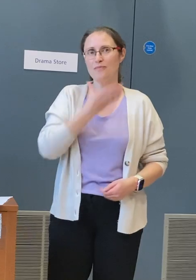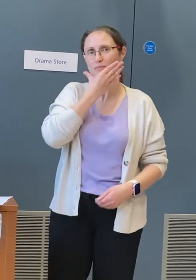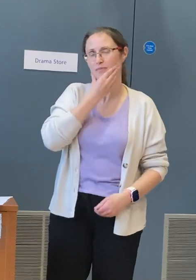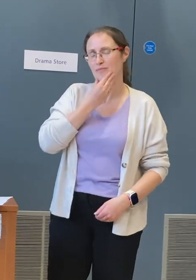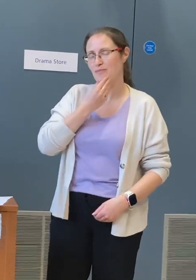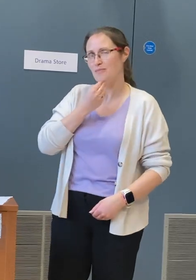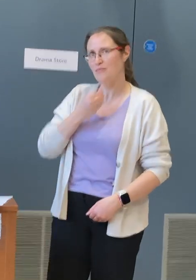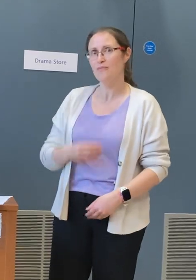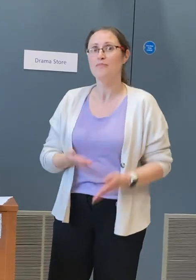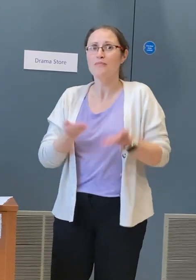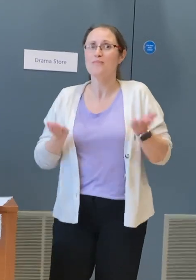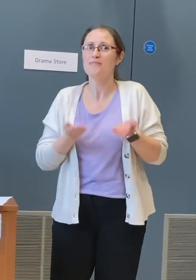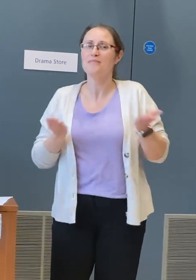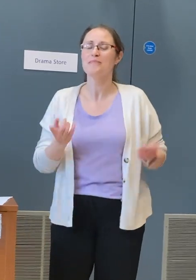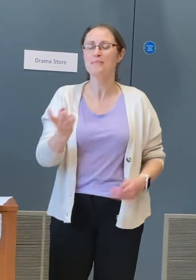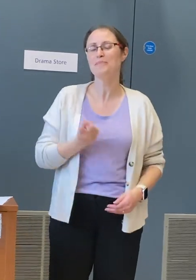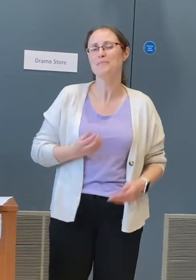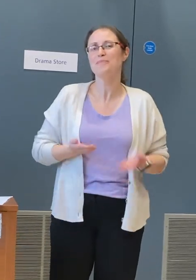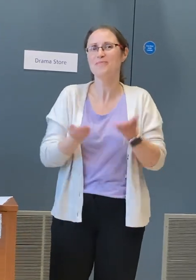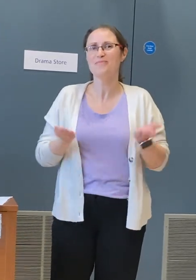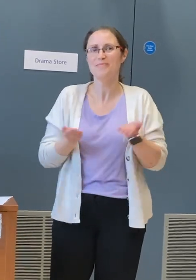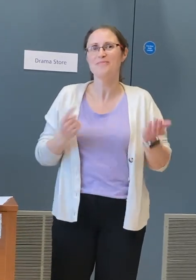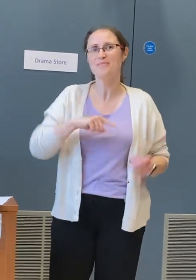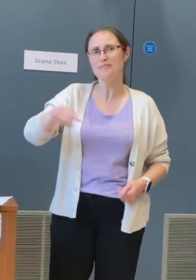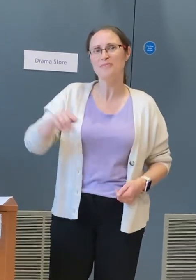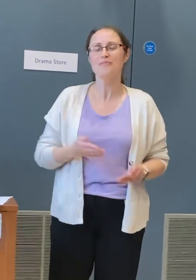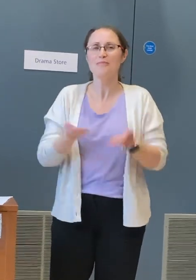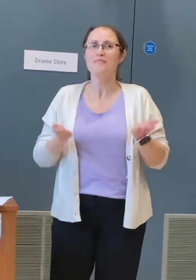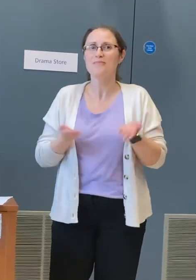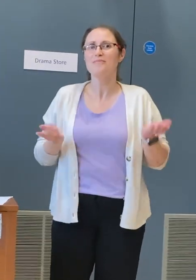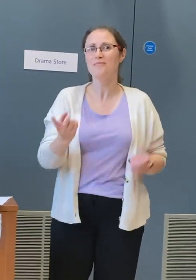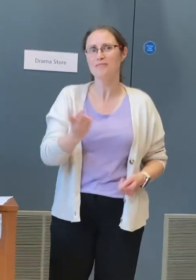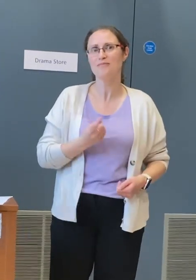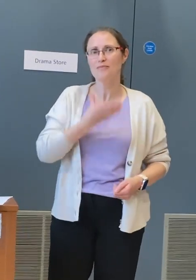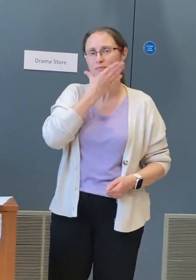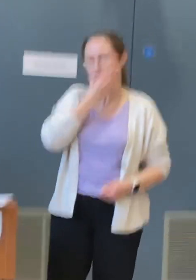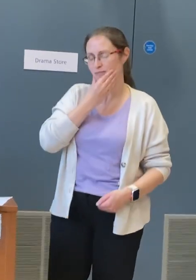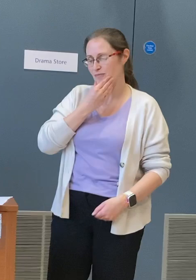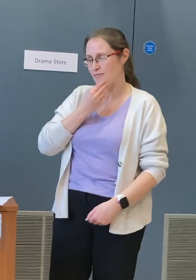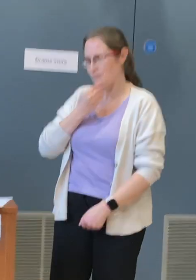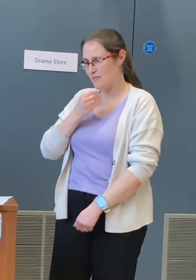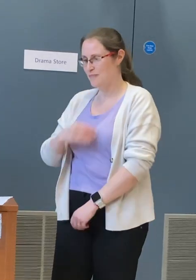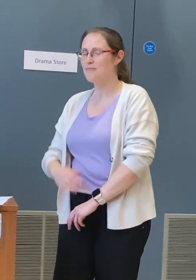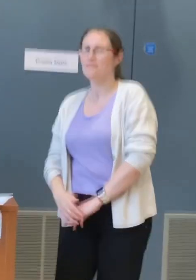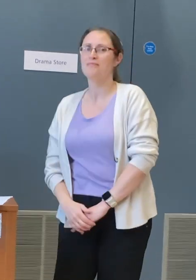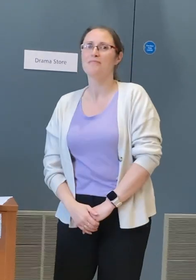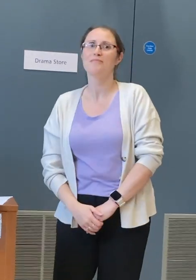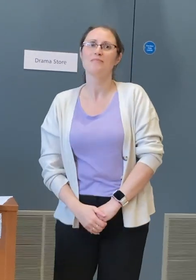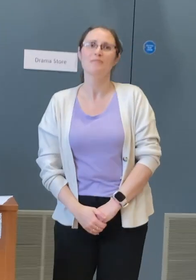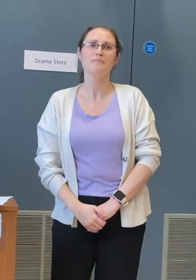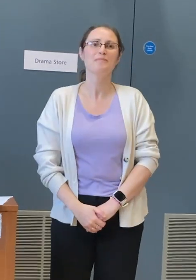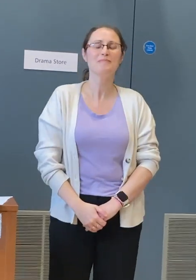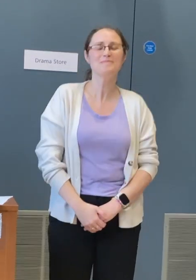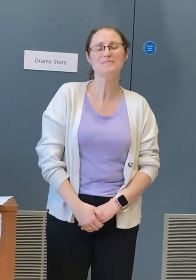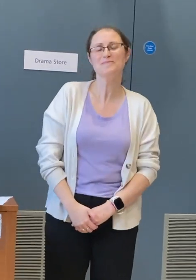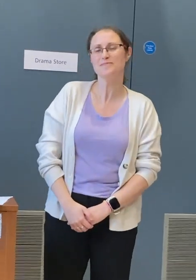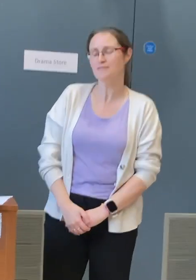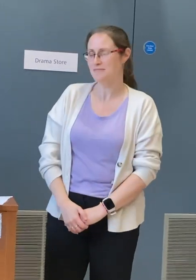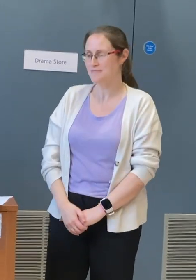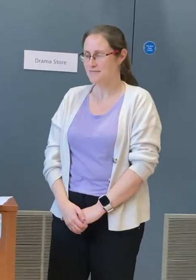you come from I where did you come from where did you go where you come from